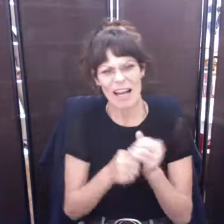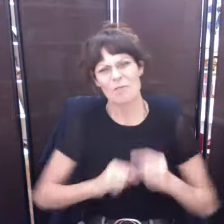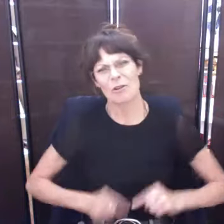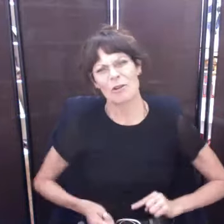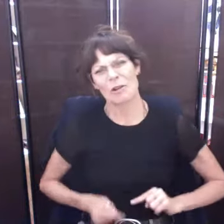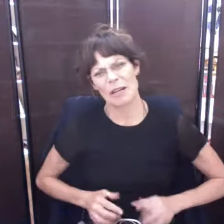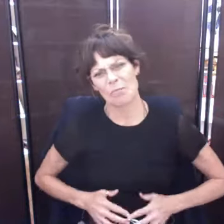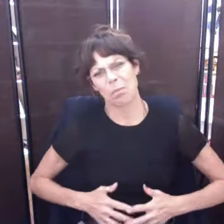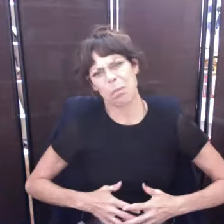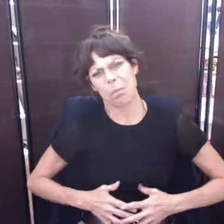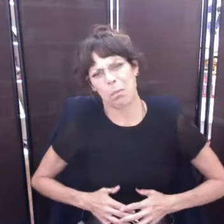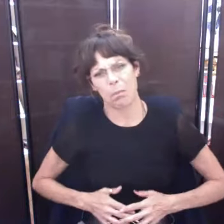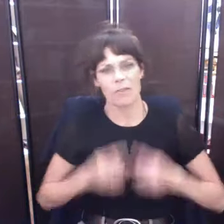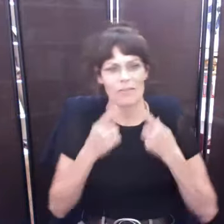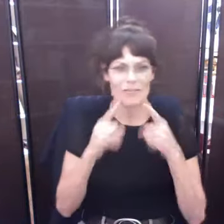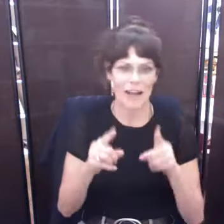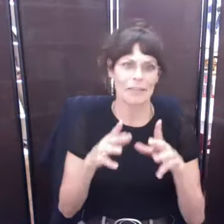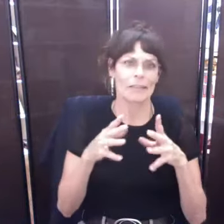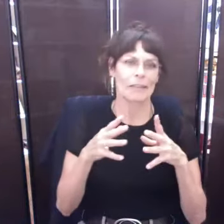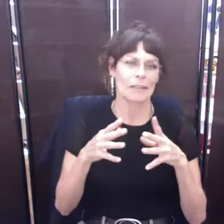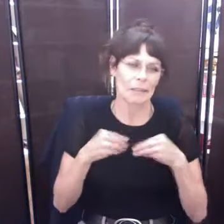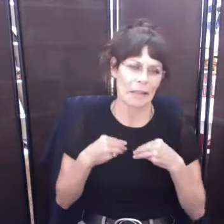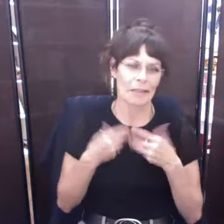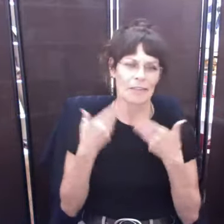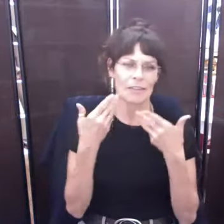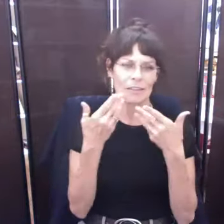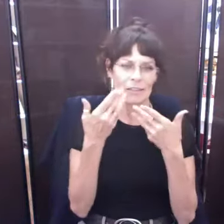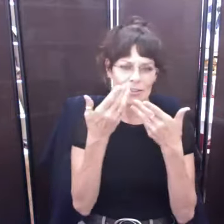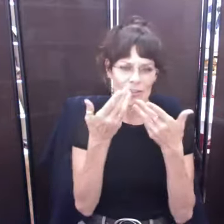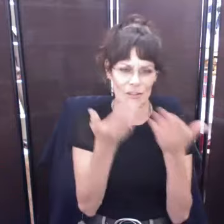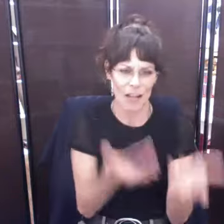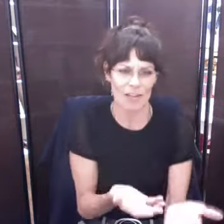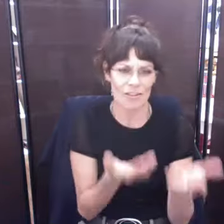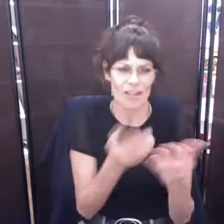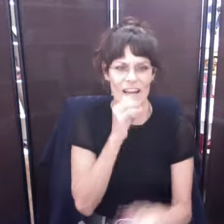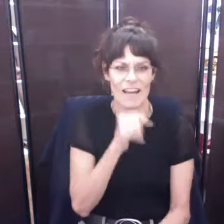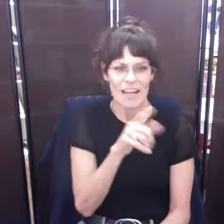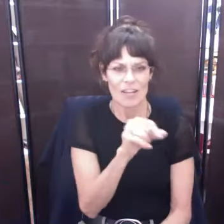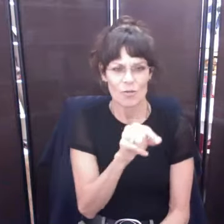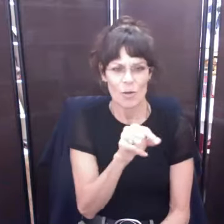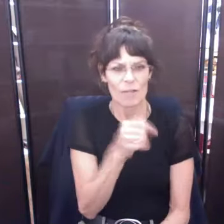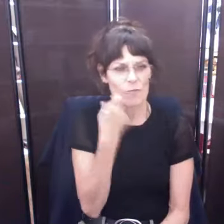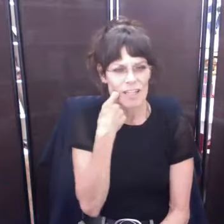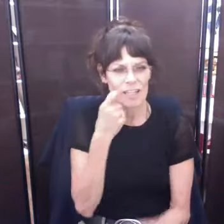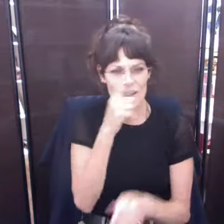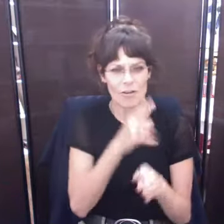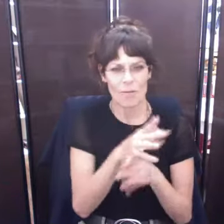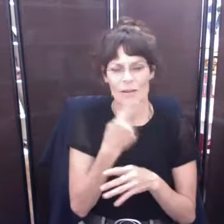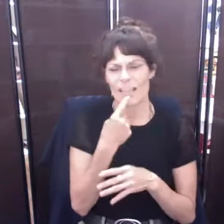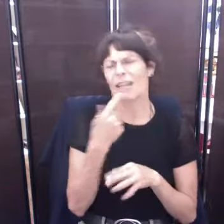finally, I'm going to take somebody's suggestion. And it's a 20-year-old sponsee who is brand new sober. And I'm like, I'm dying. What did the directions